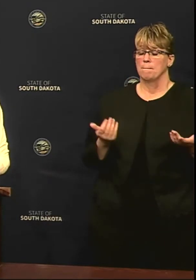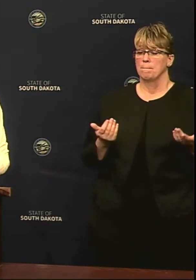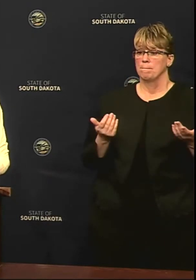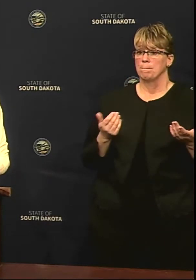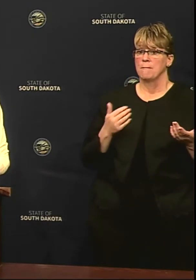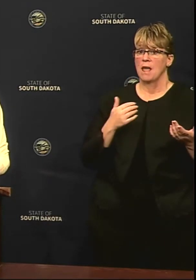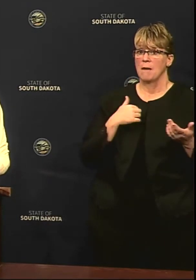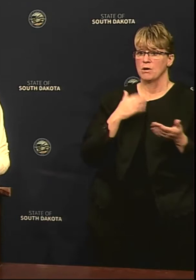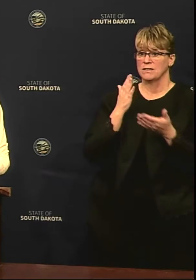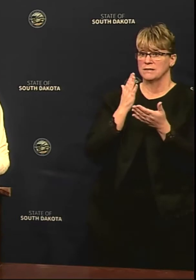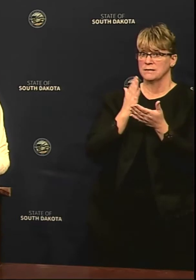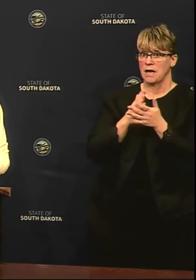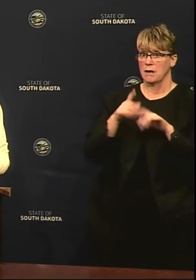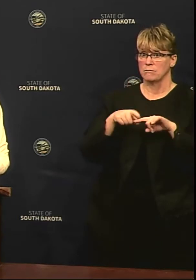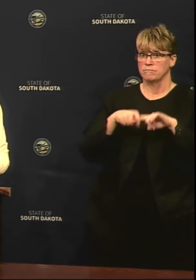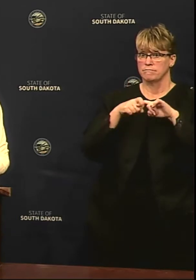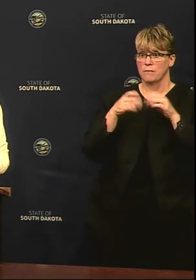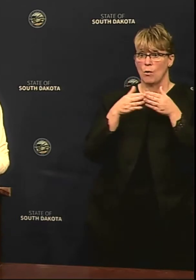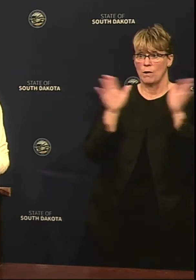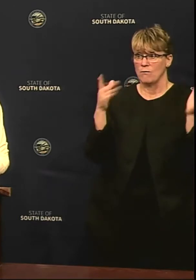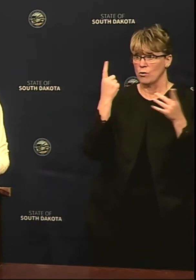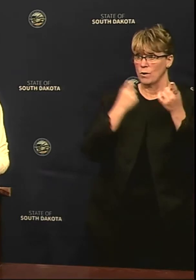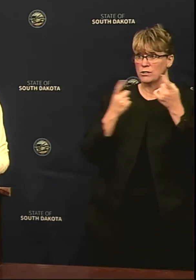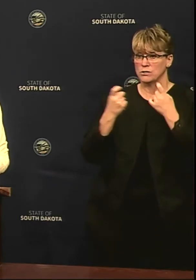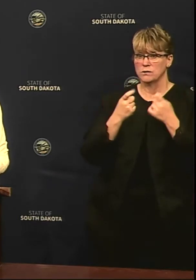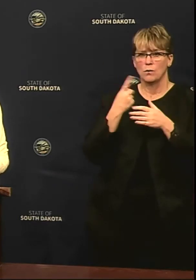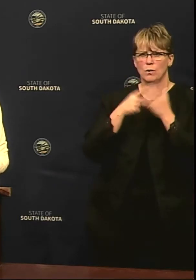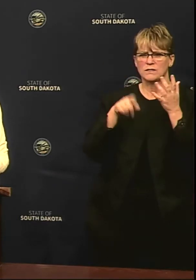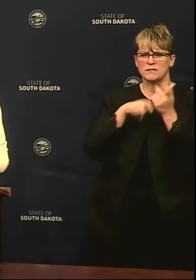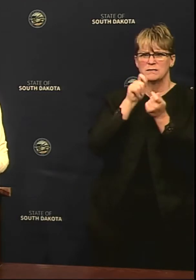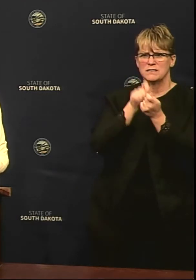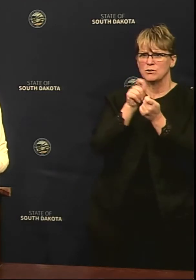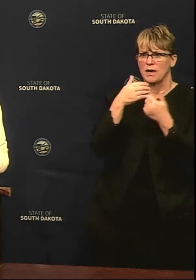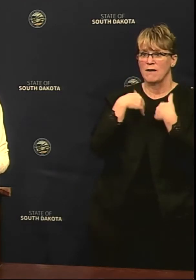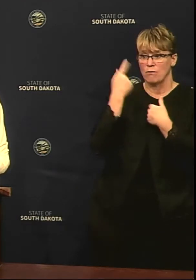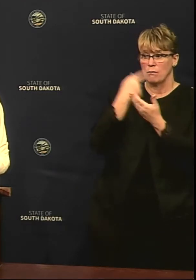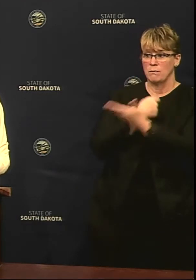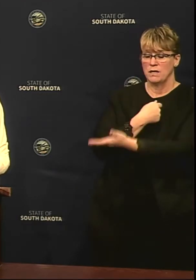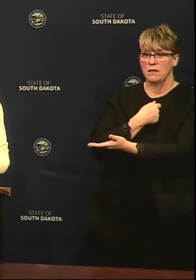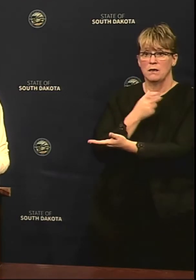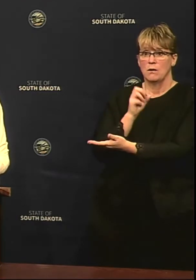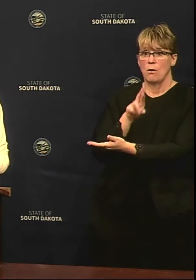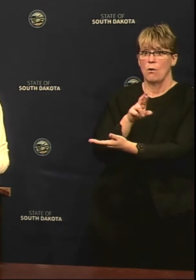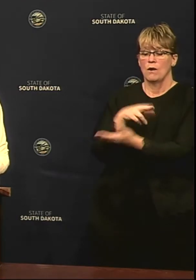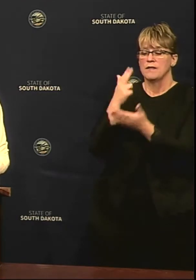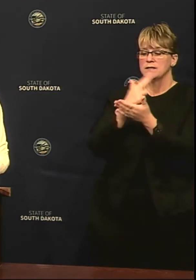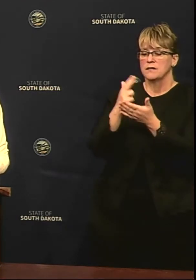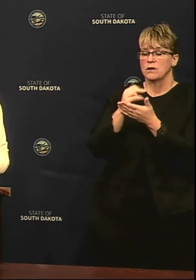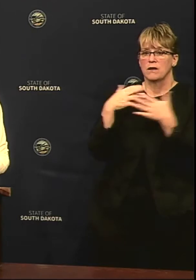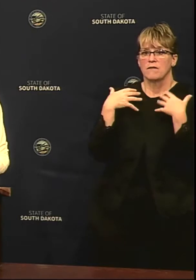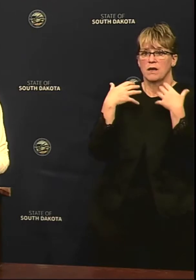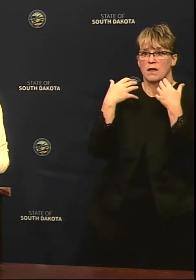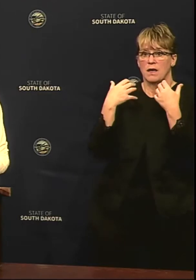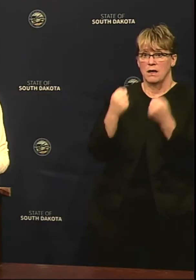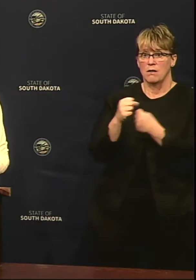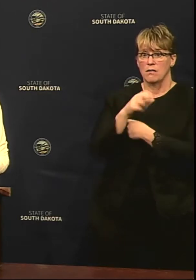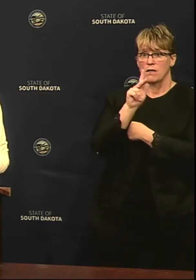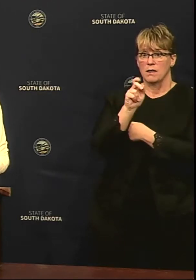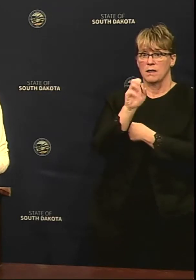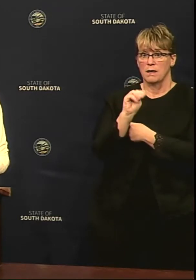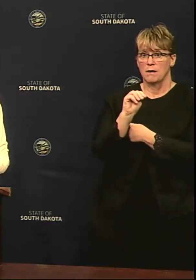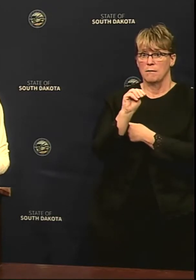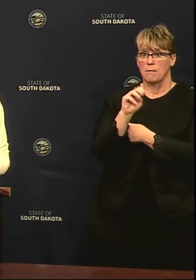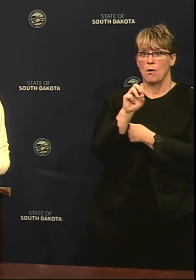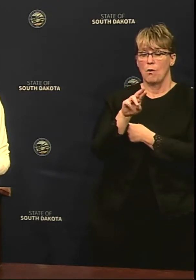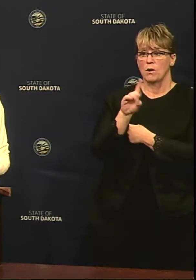to pause and open it up to questions and see what specifics you may have for me or our Secretary of Health, Kim